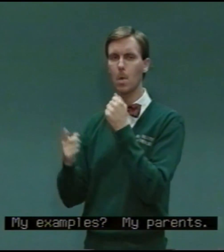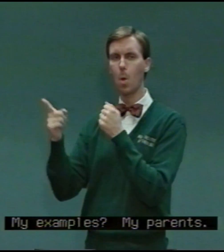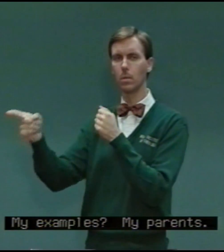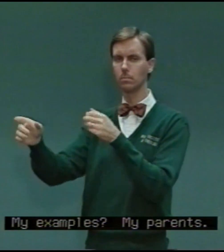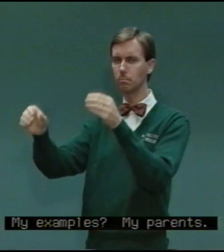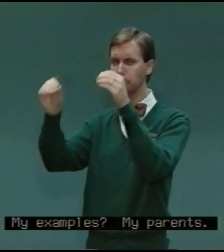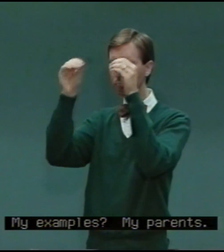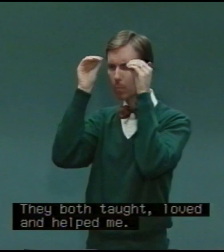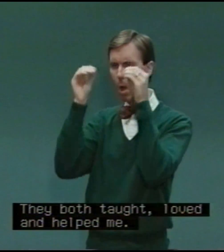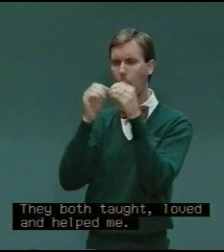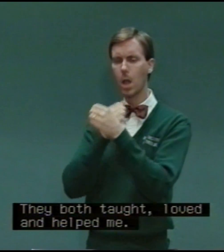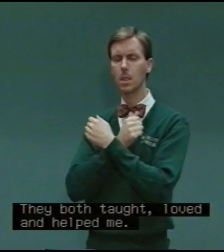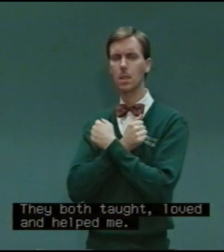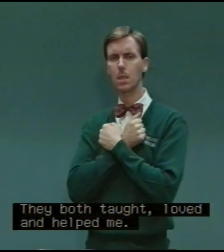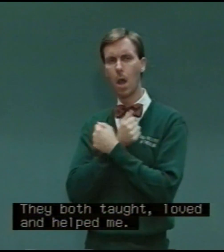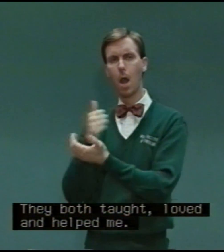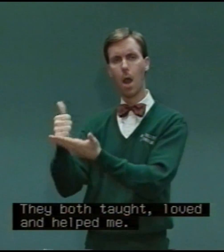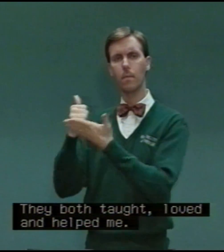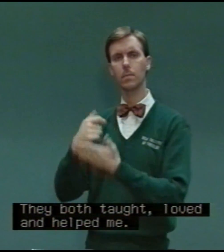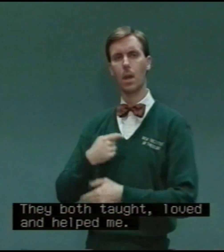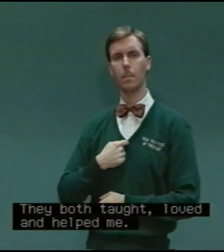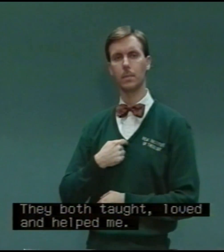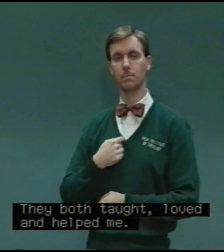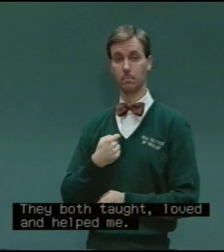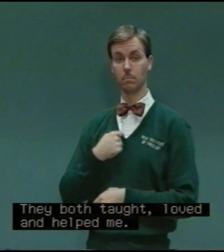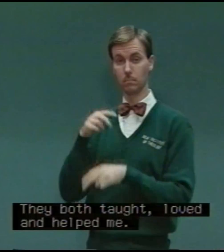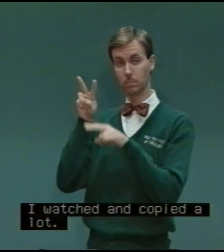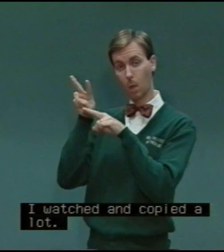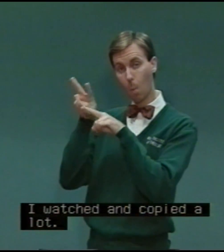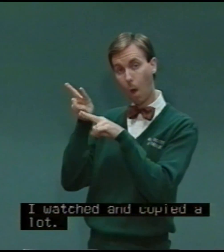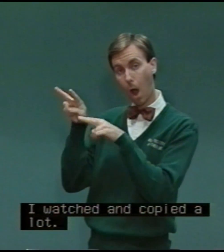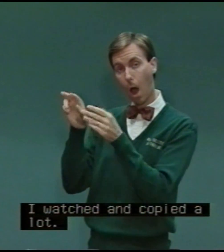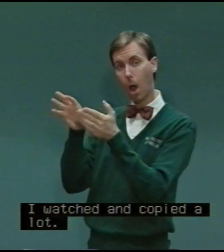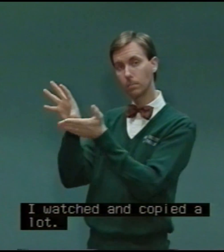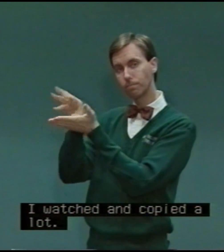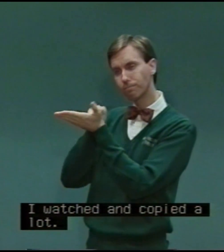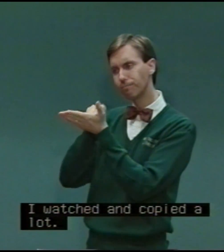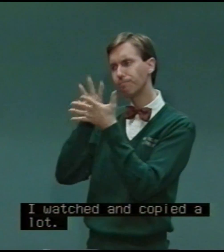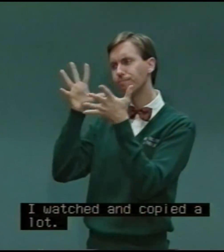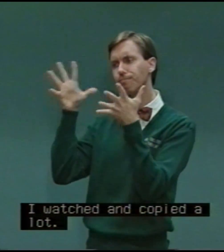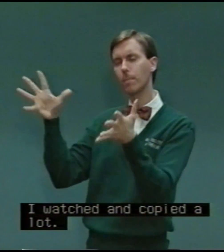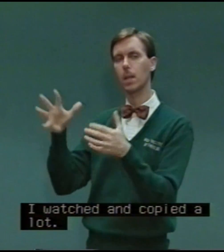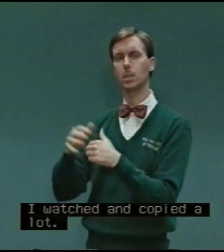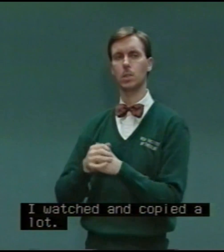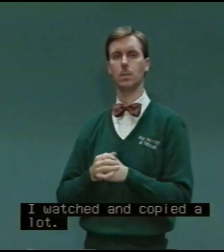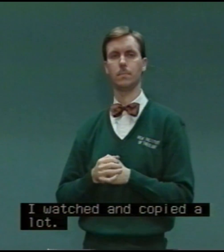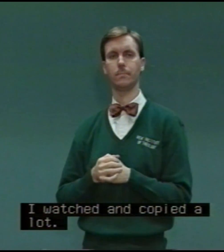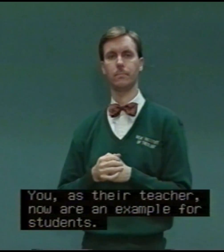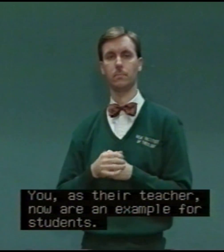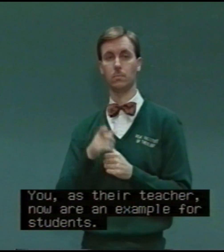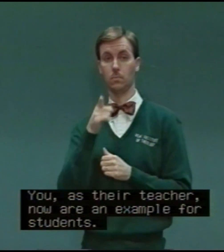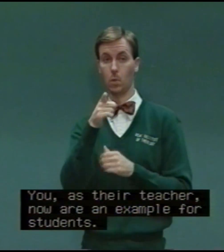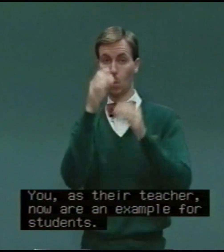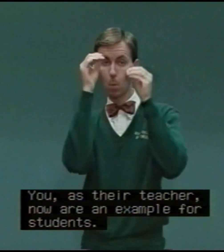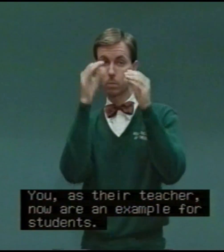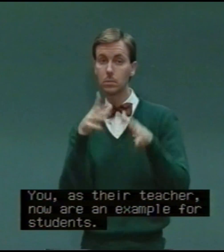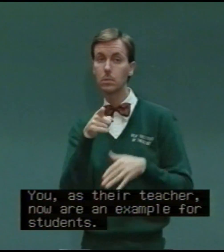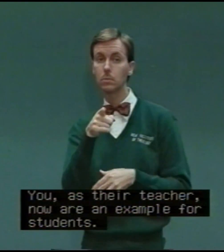my parents they both taught loved and helped me I watched and copied a lot you as their